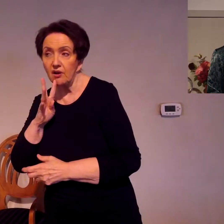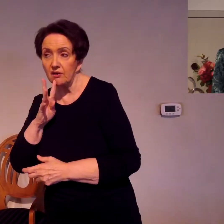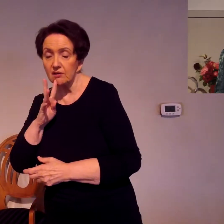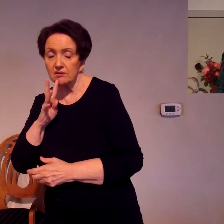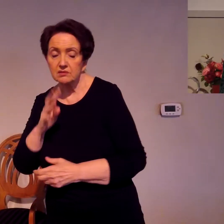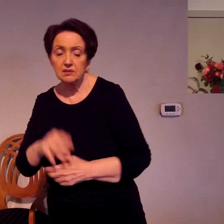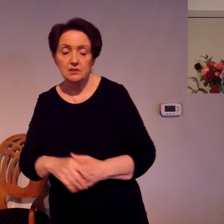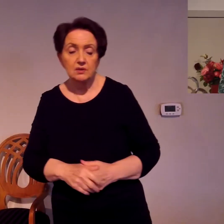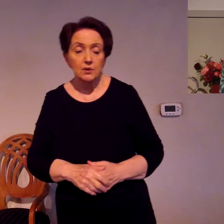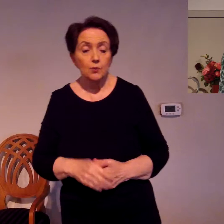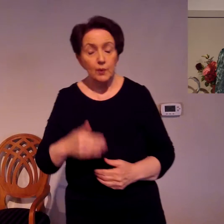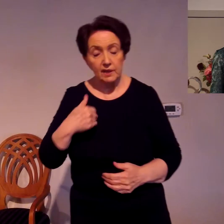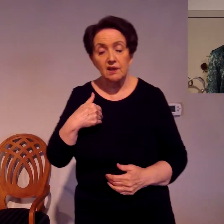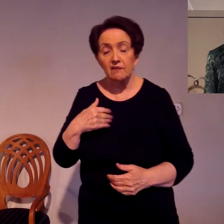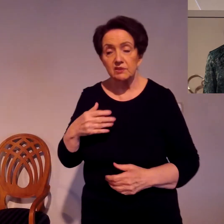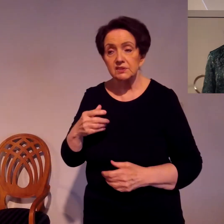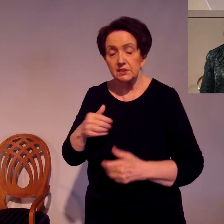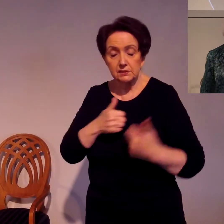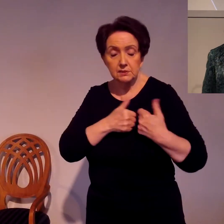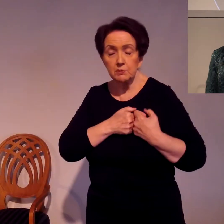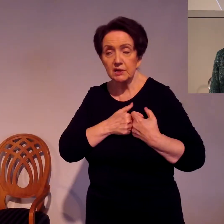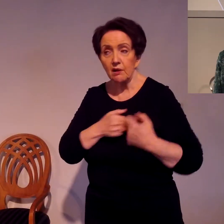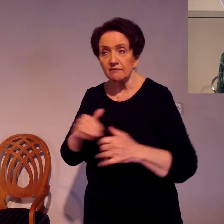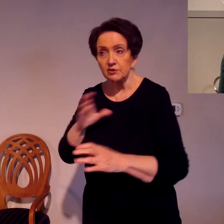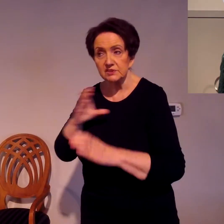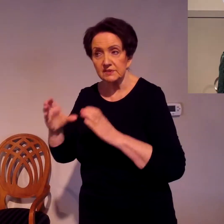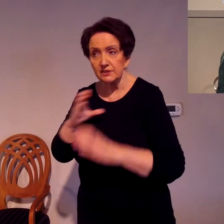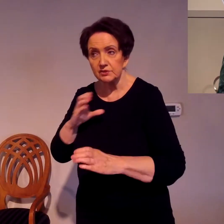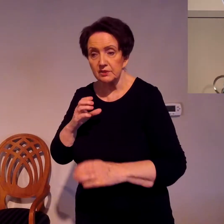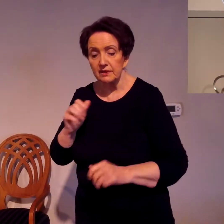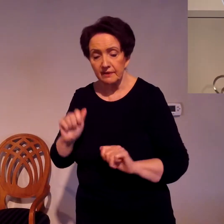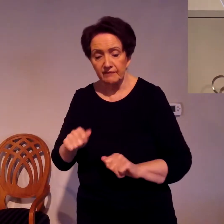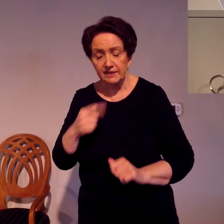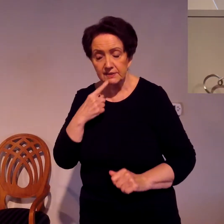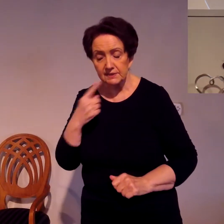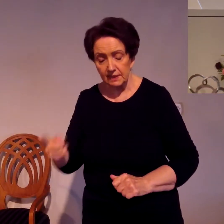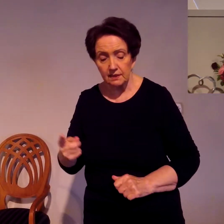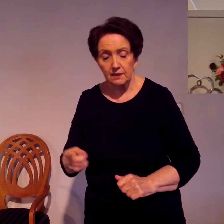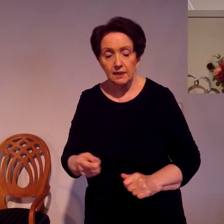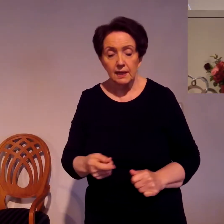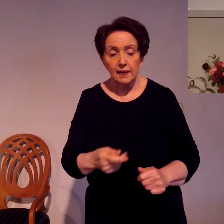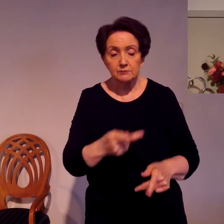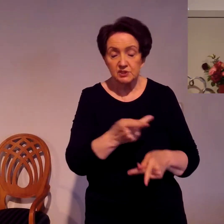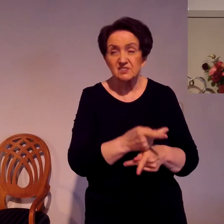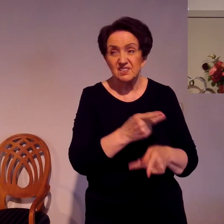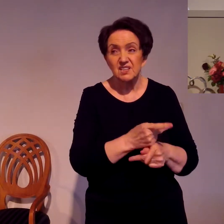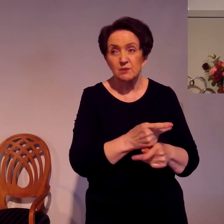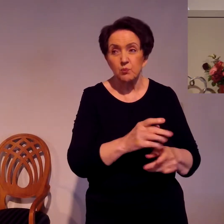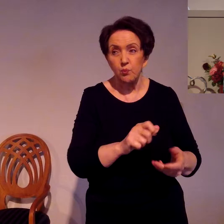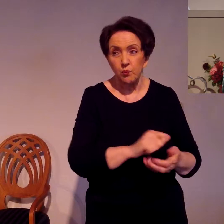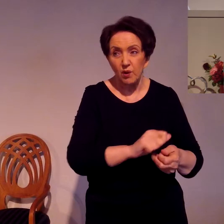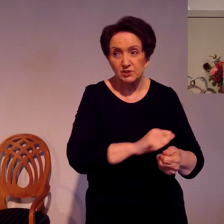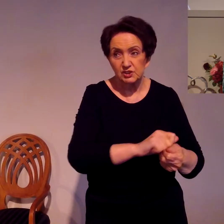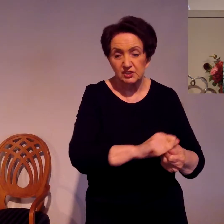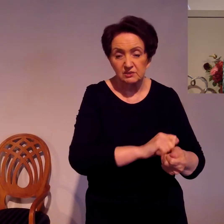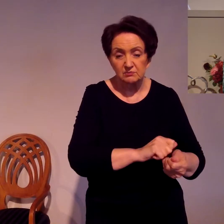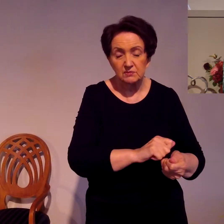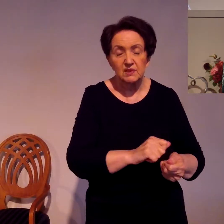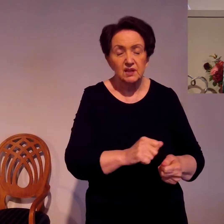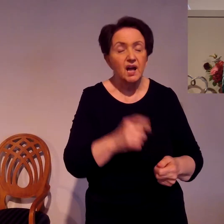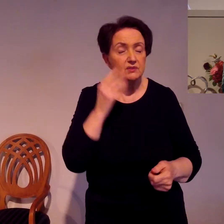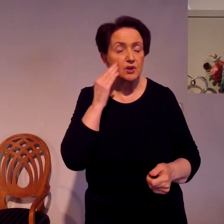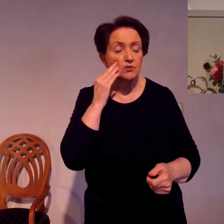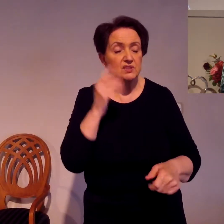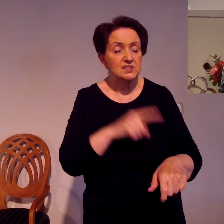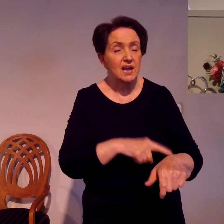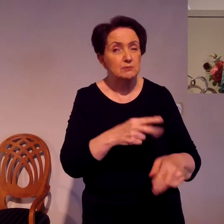actually have a very intimate conversation if I can say to her, look, I'm just going to keep doing the dishes because I know we're having a time crunch,